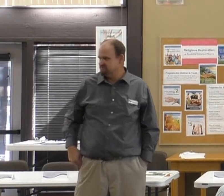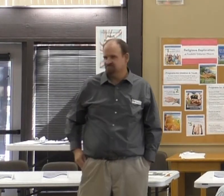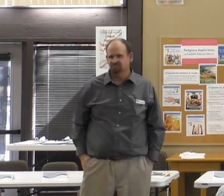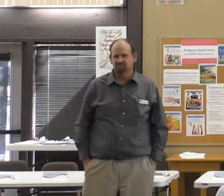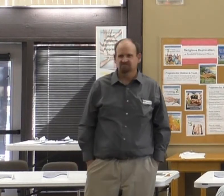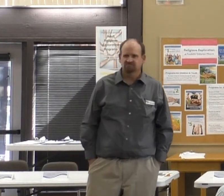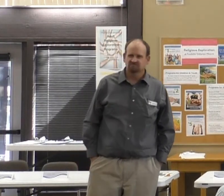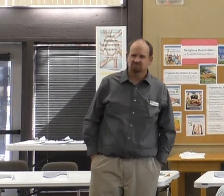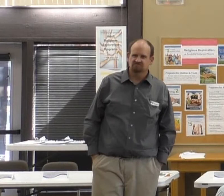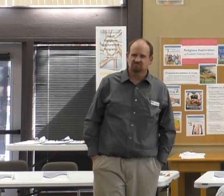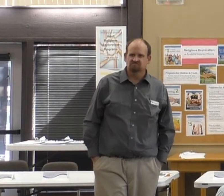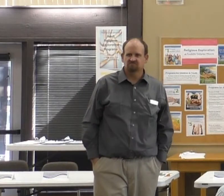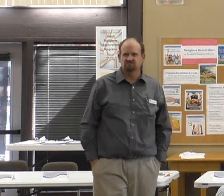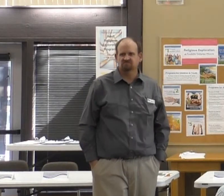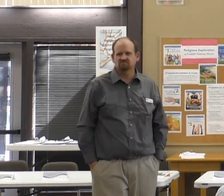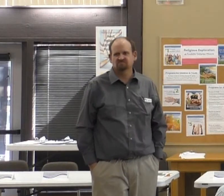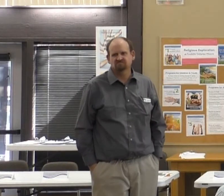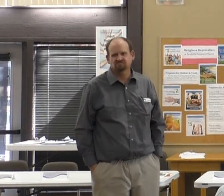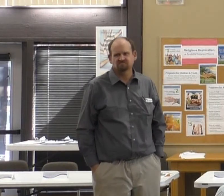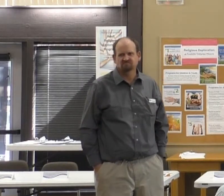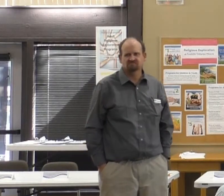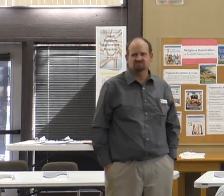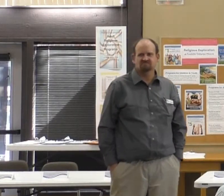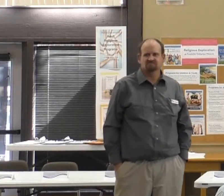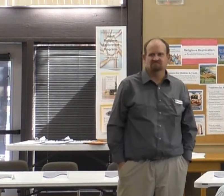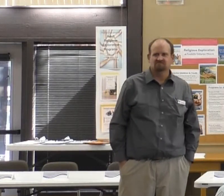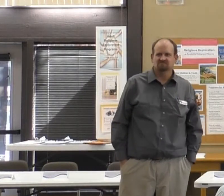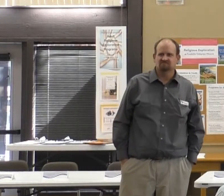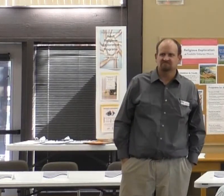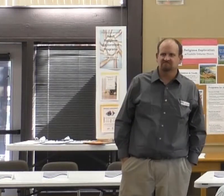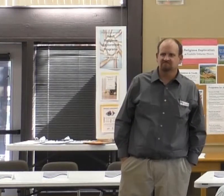Why is sign language the most effective?